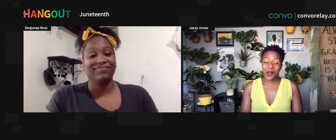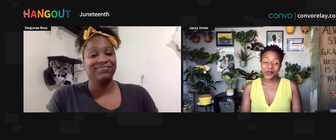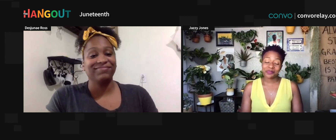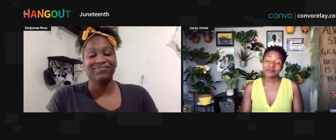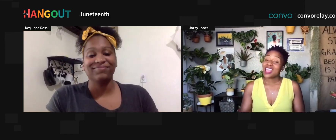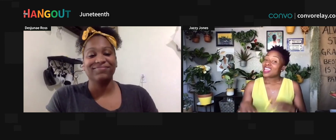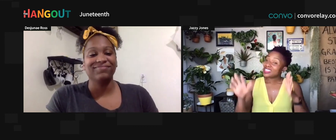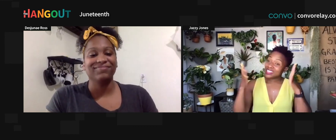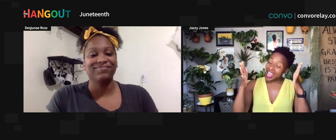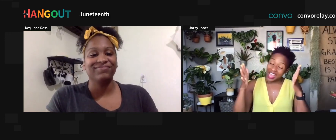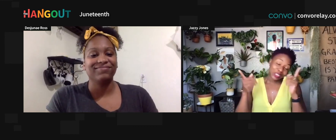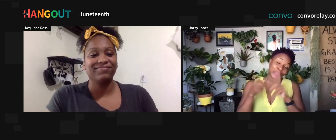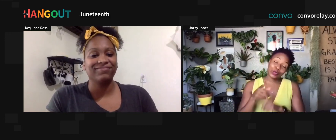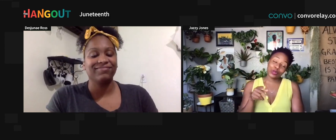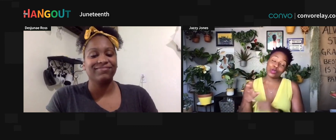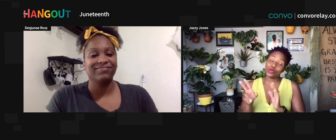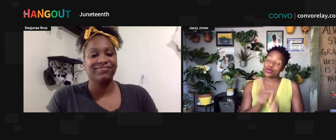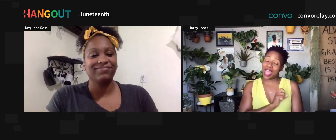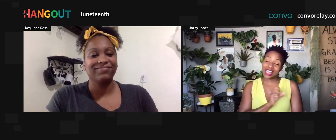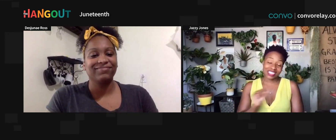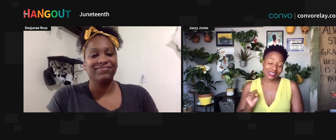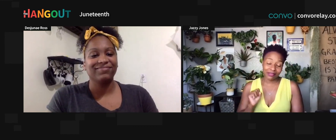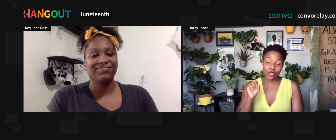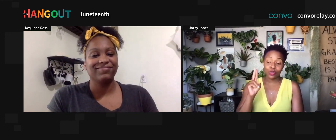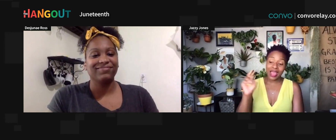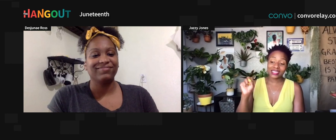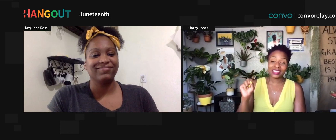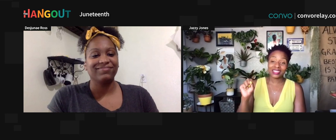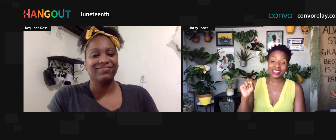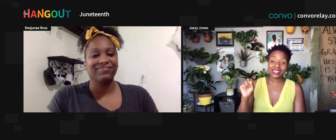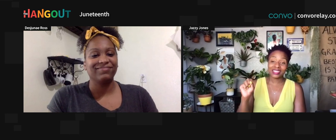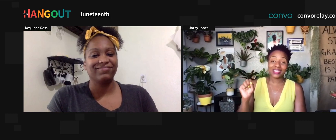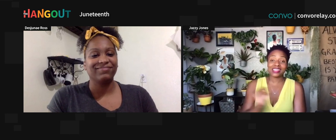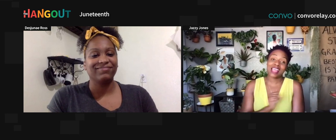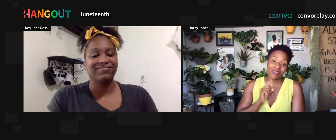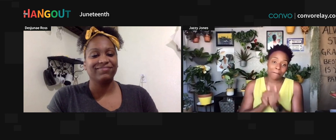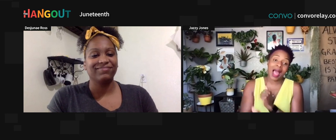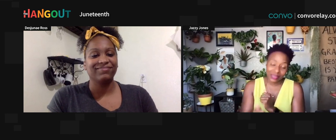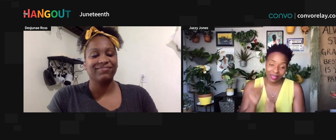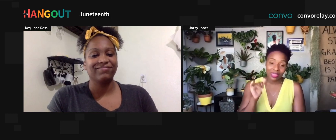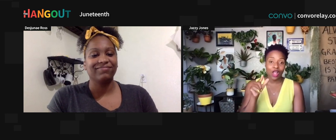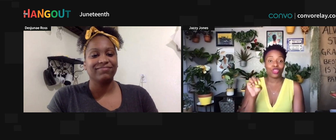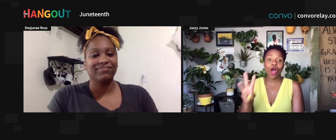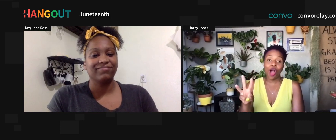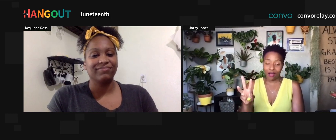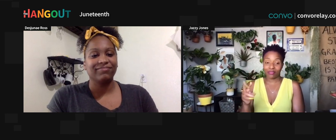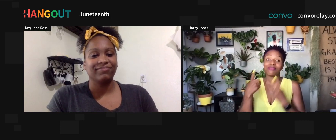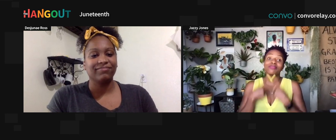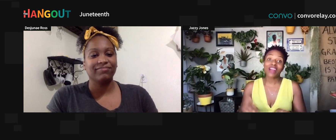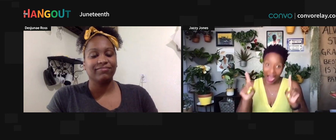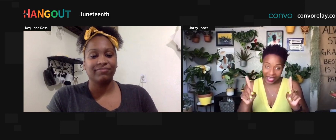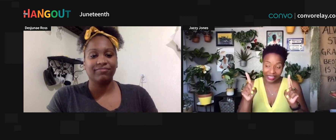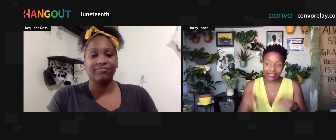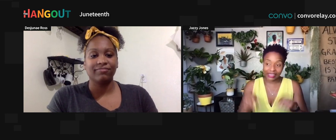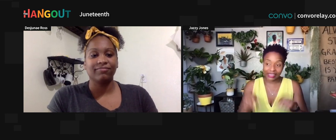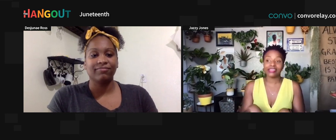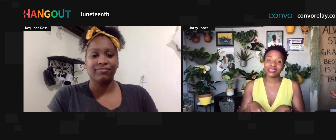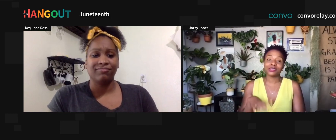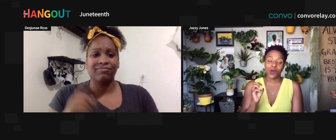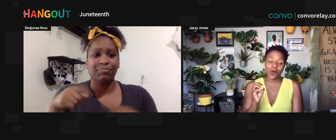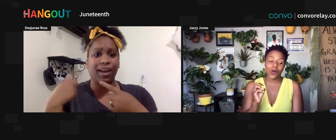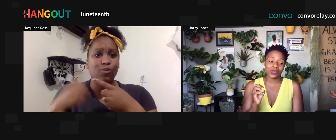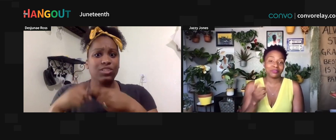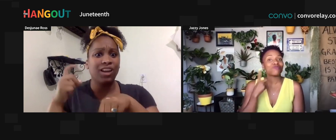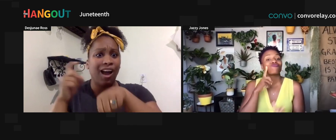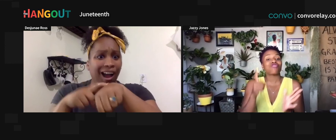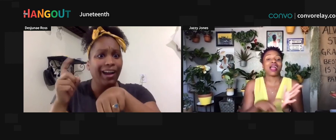Especially this year. Especially. That's right. Yes. So all over the U.S. We are celebrating because